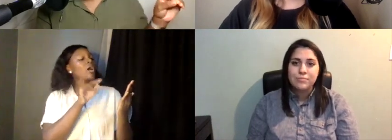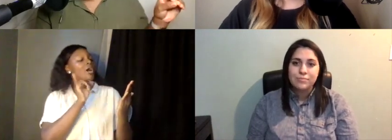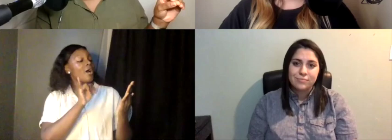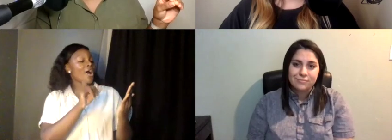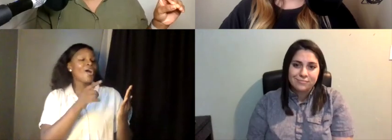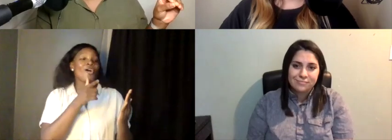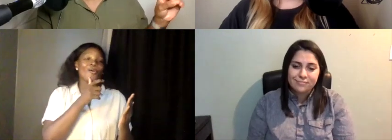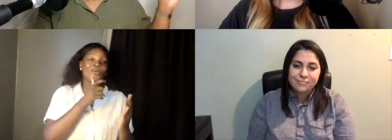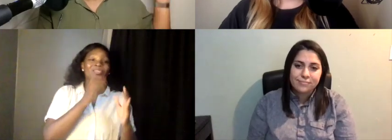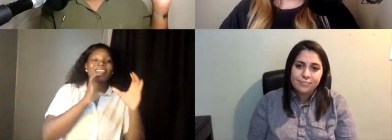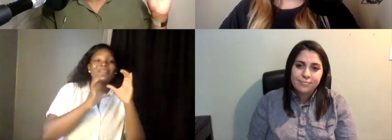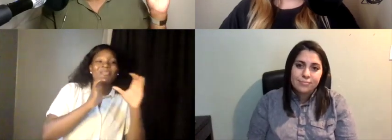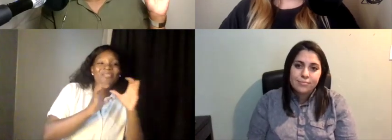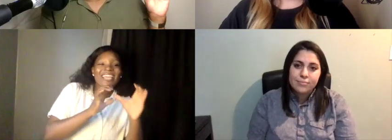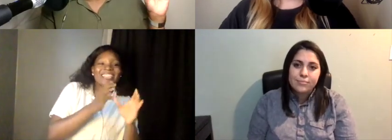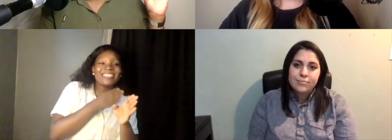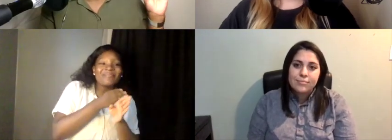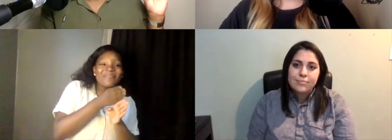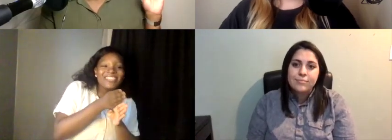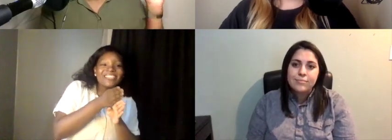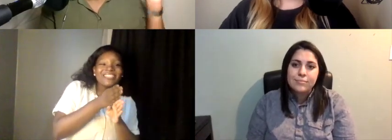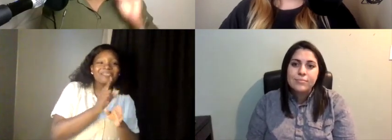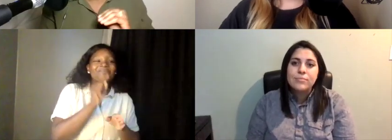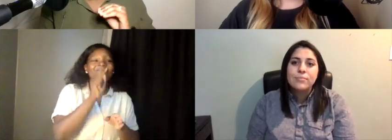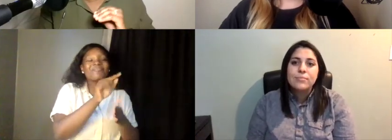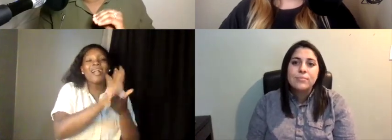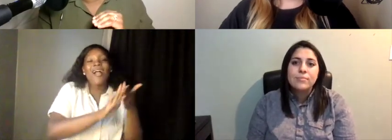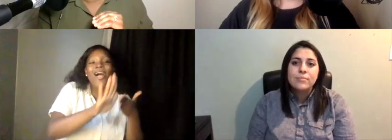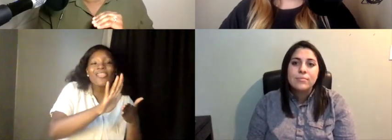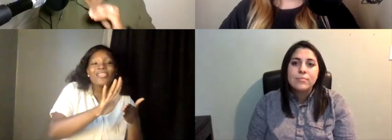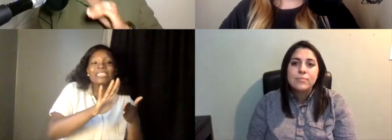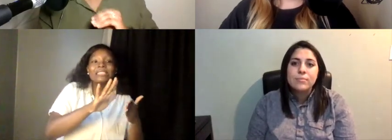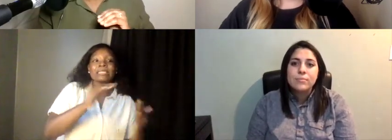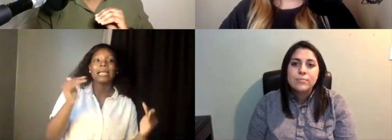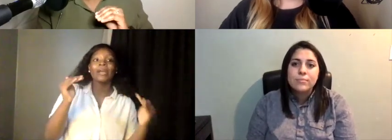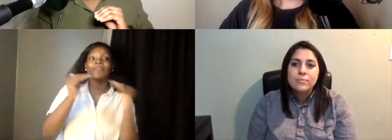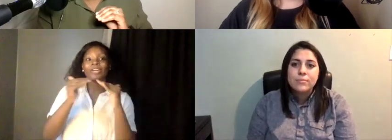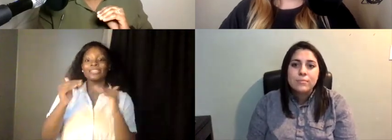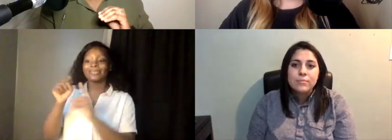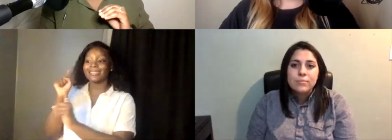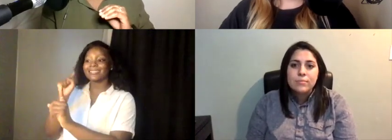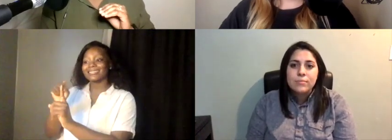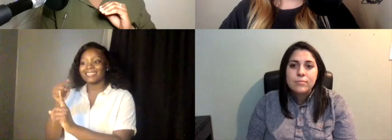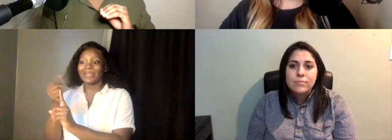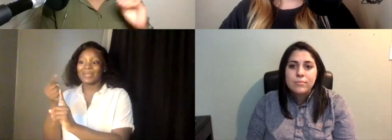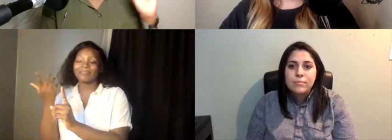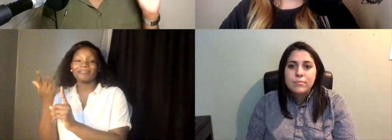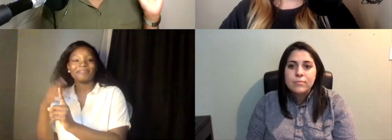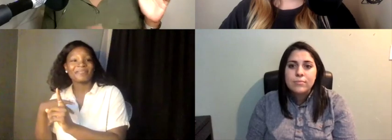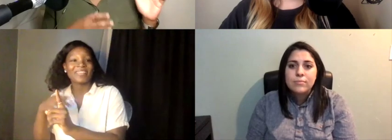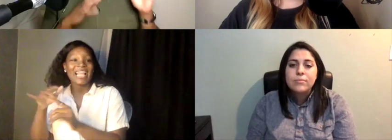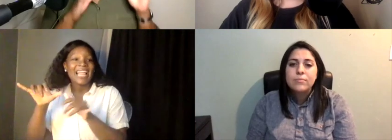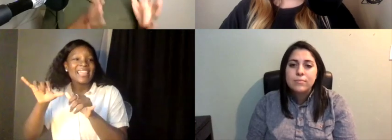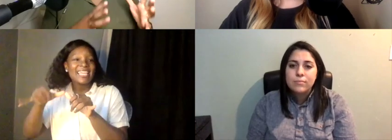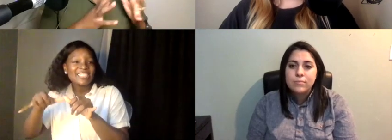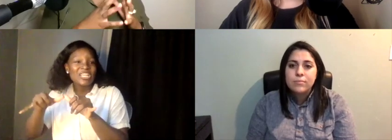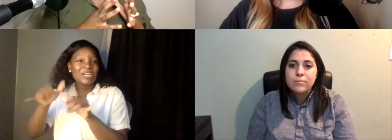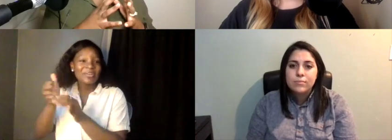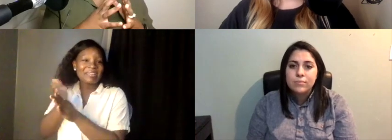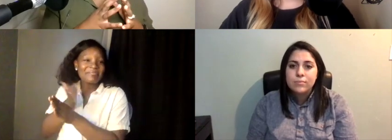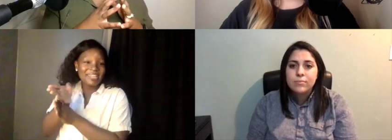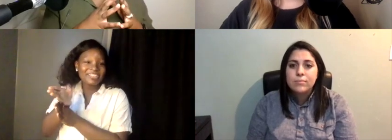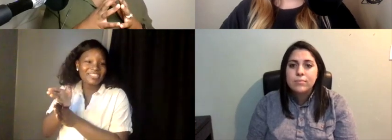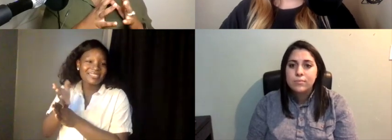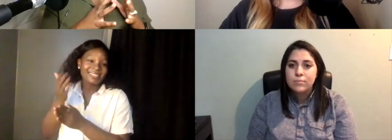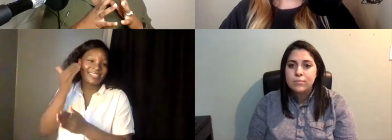college, like versus, you know, like the engineering majors in college, you know what I mean? Because it's just like, it's obvious